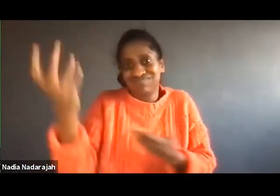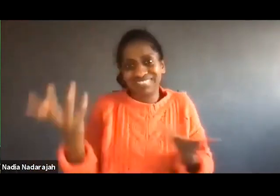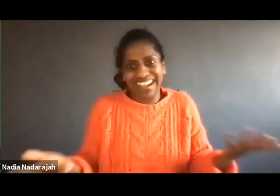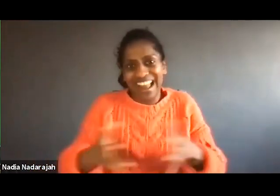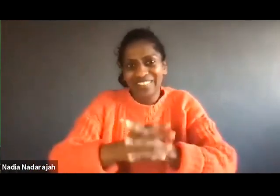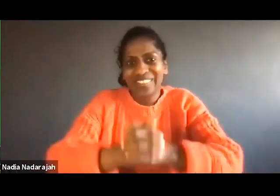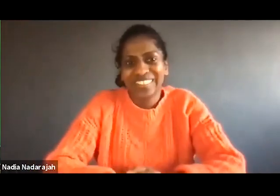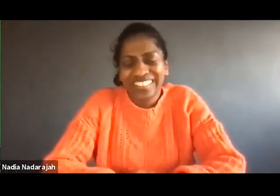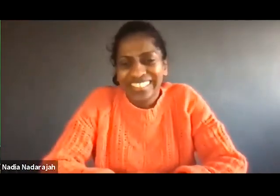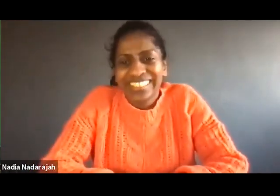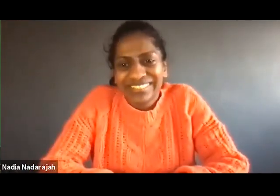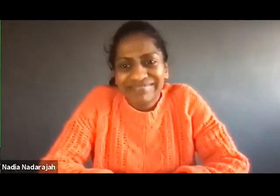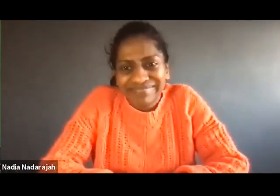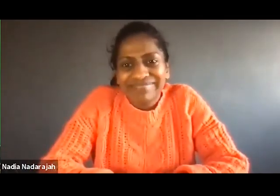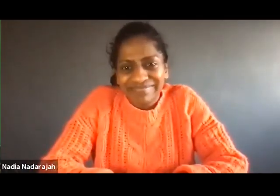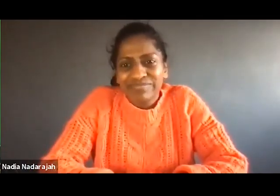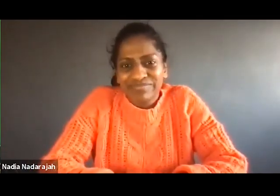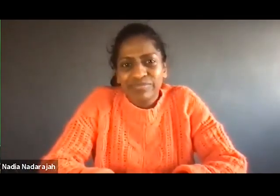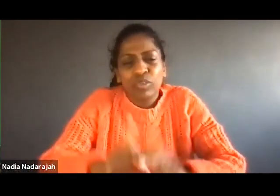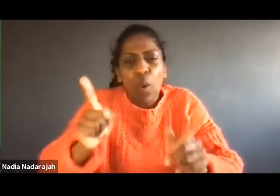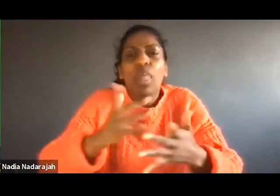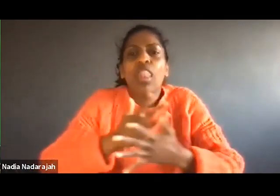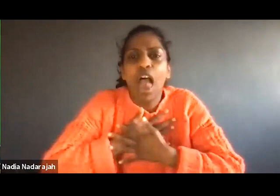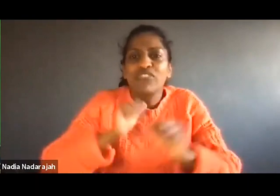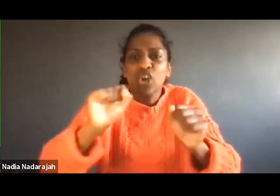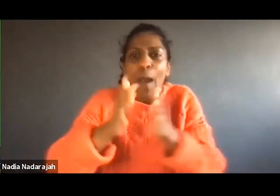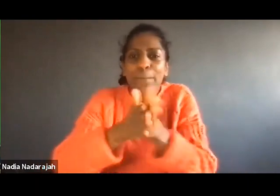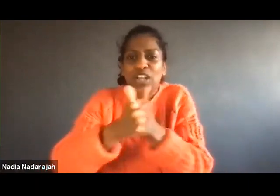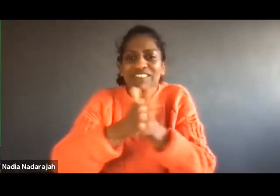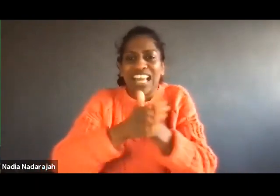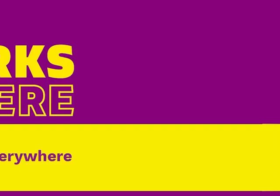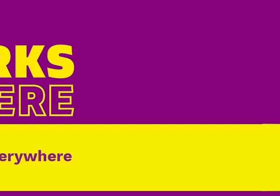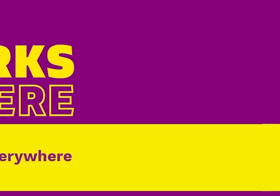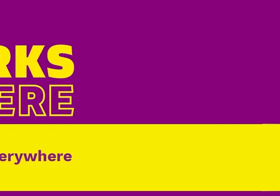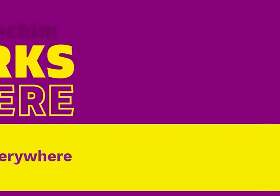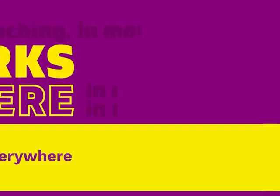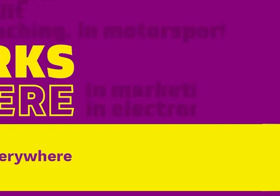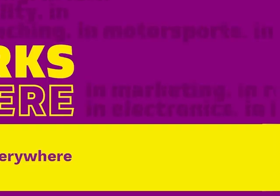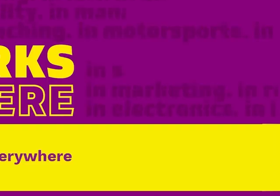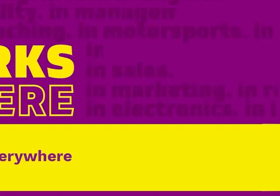being a theatre producer as well as my acting career. So thank you so much for that.